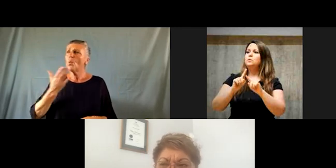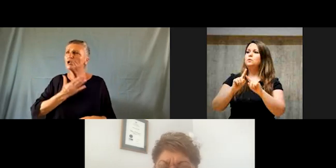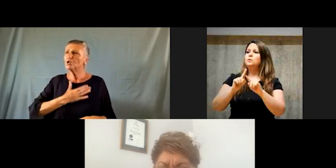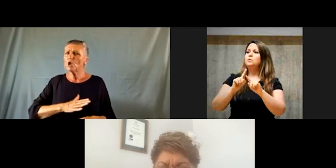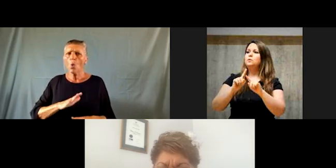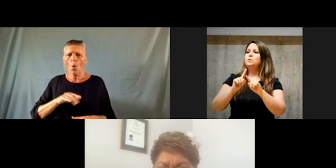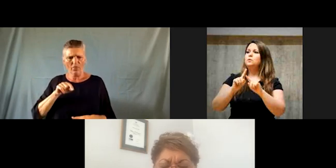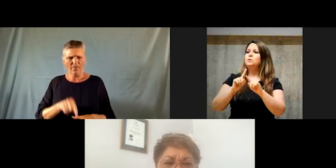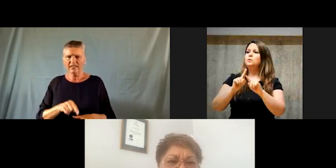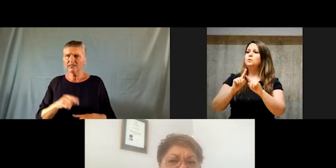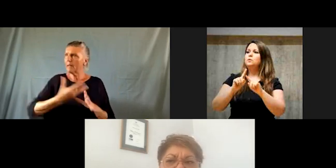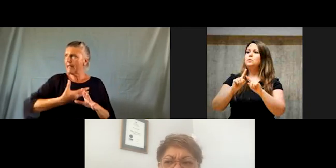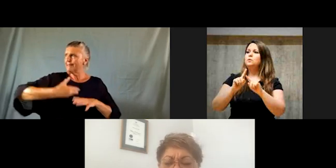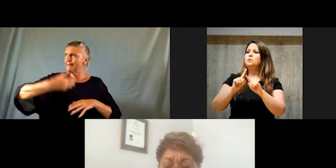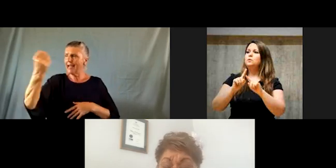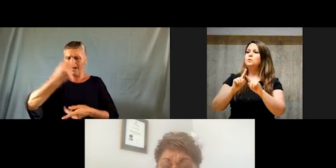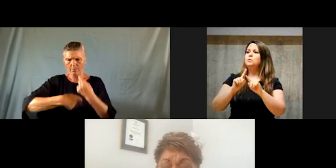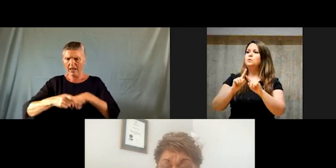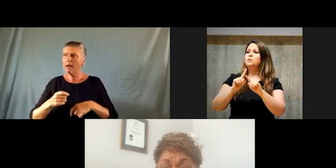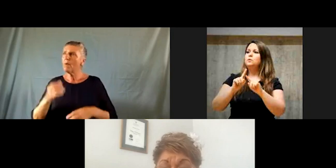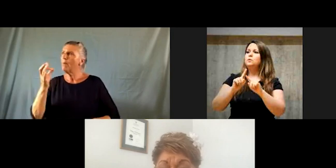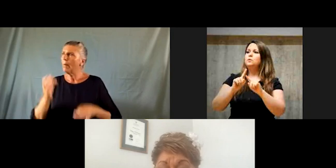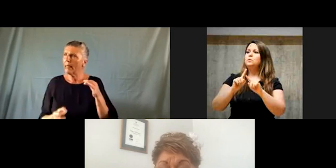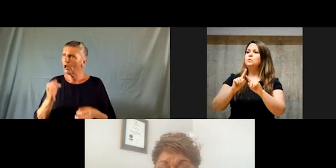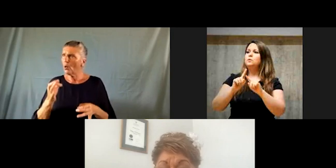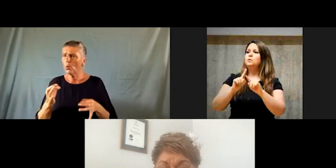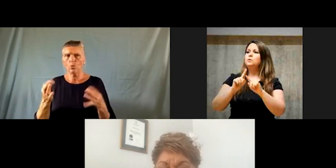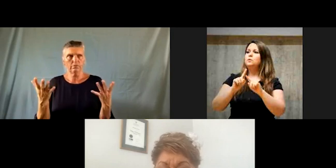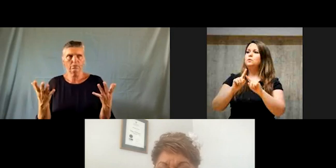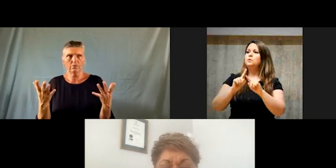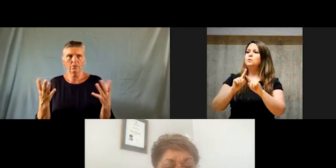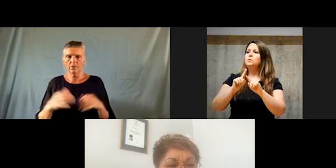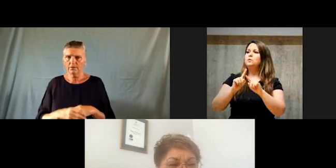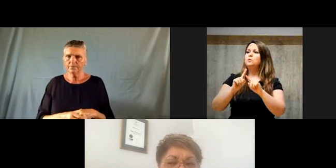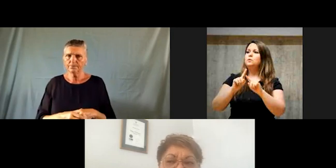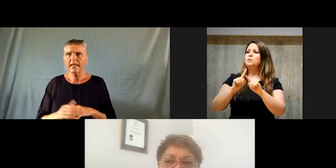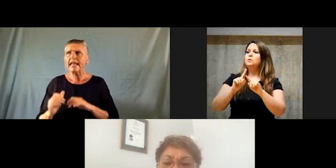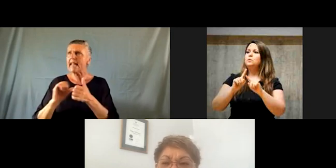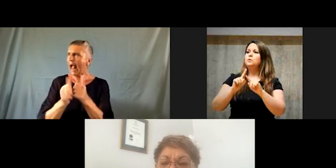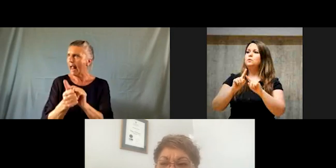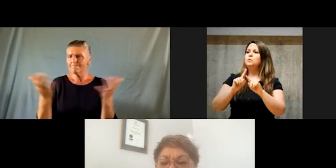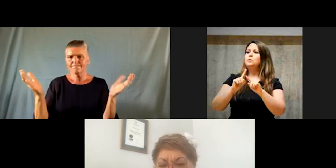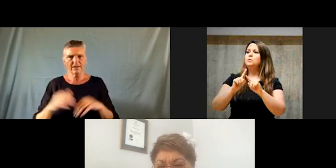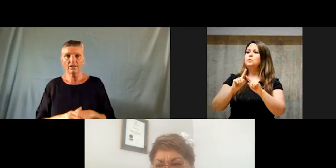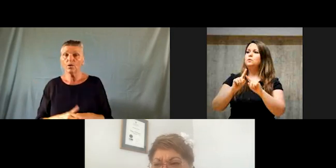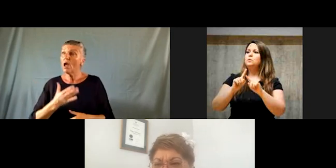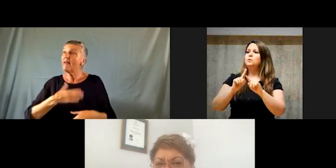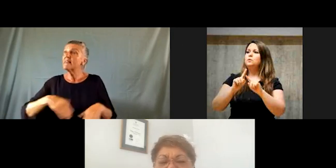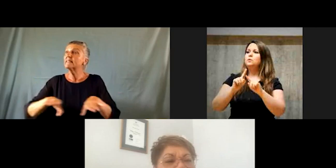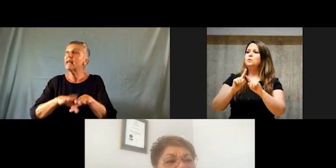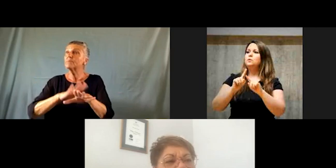this kaupapa to become a political football. At the same time, we want to bring and include all of